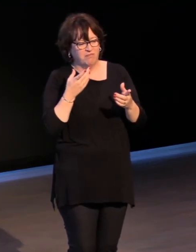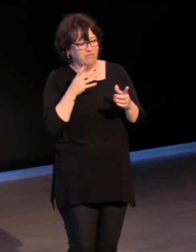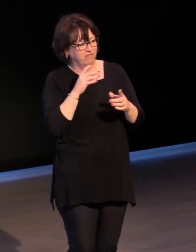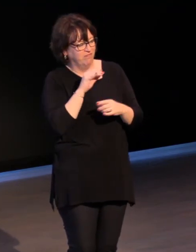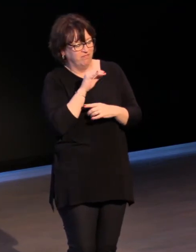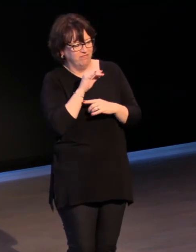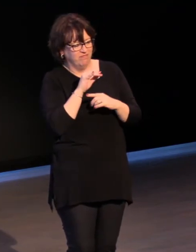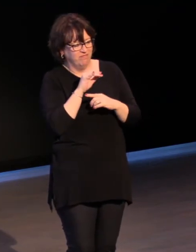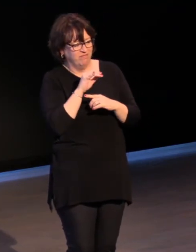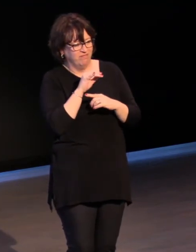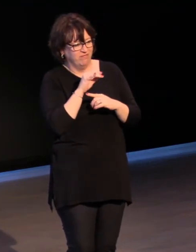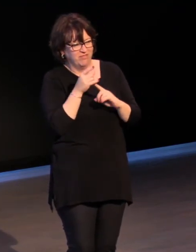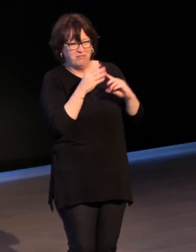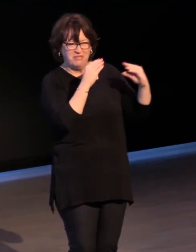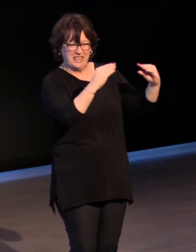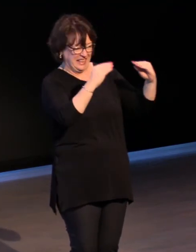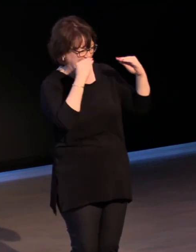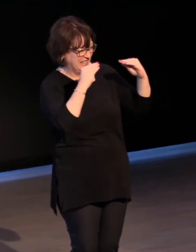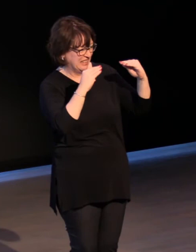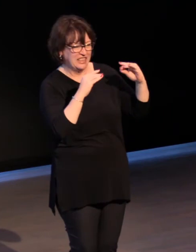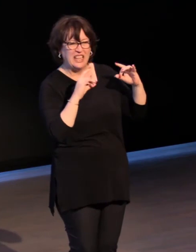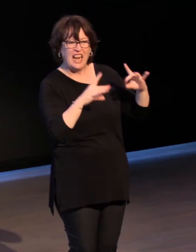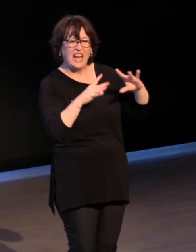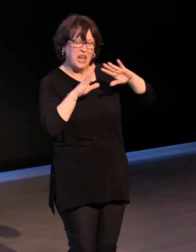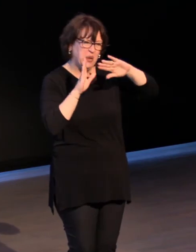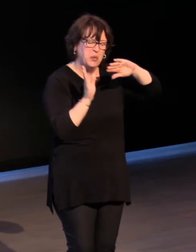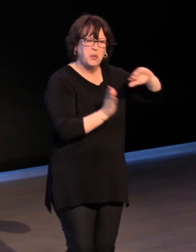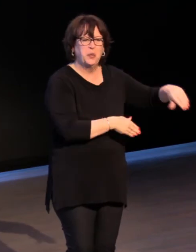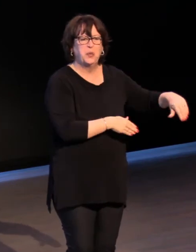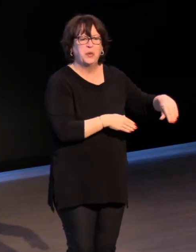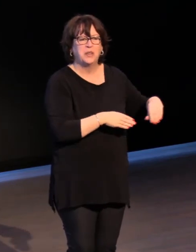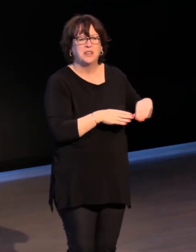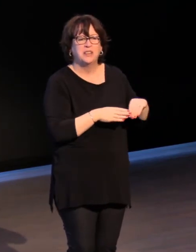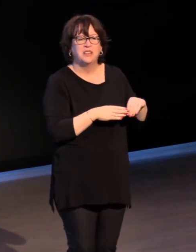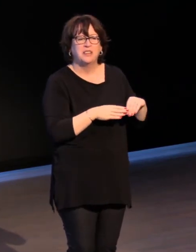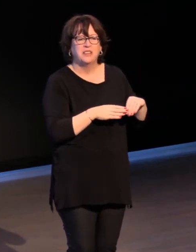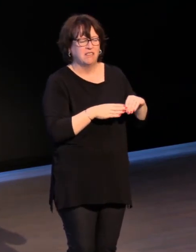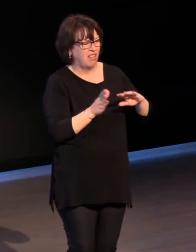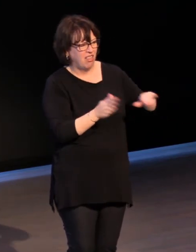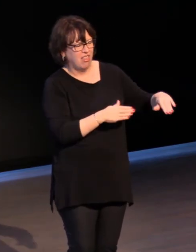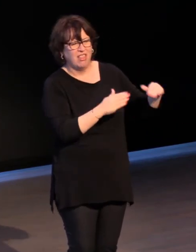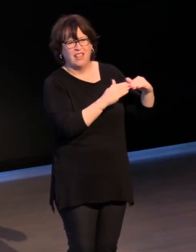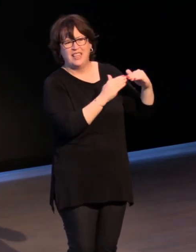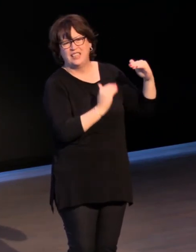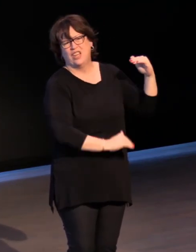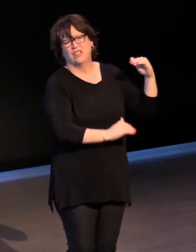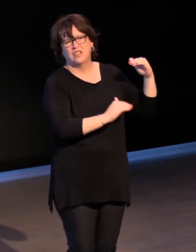by the teaching of hate and inequity and injustice.